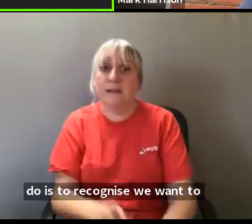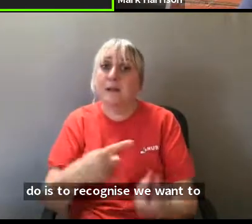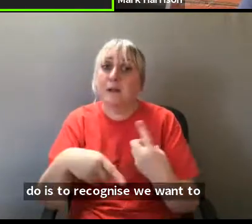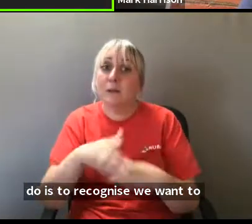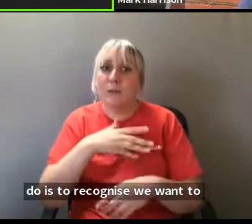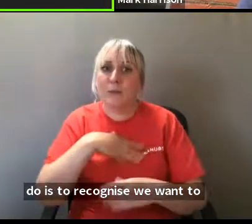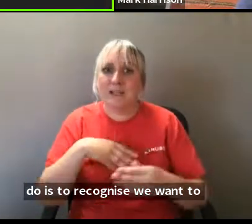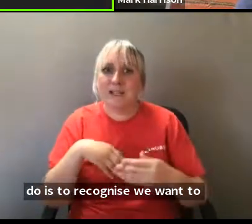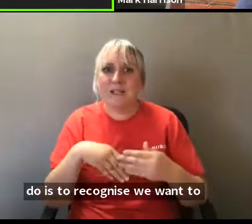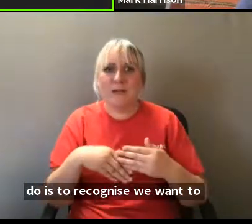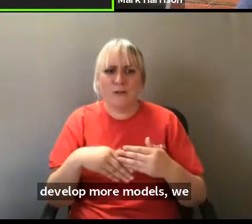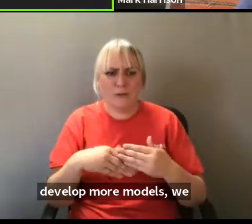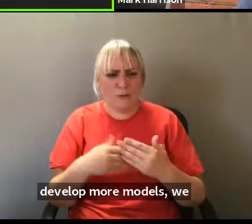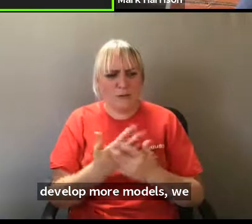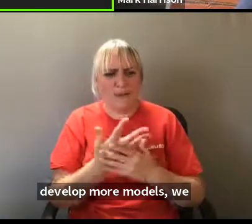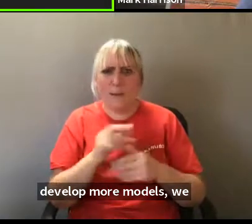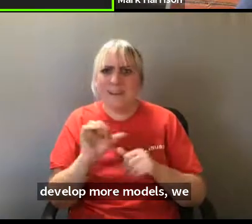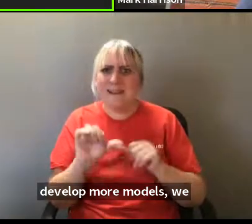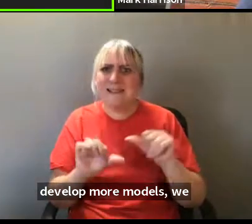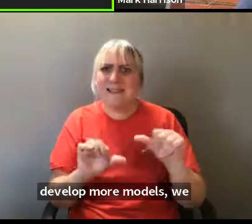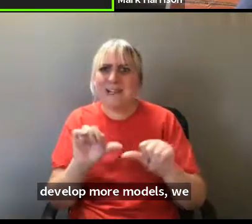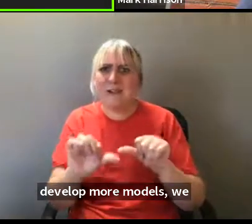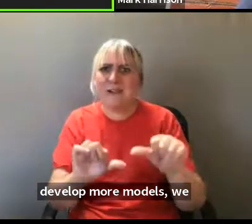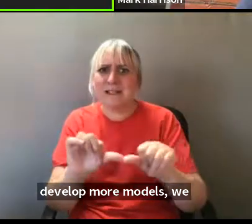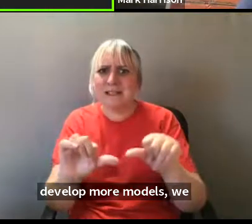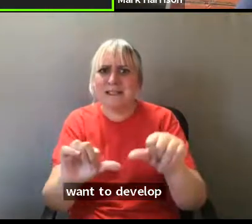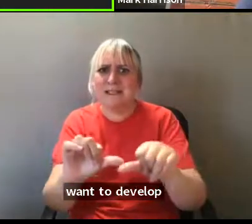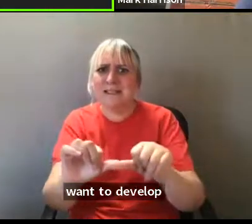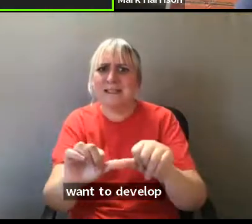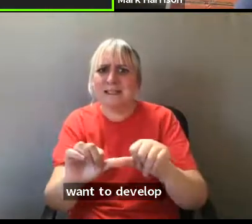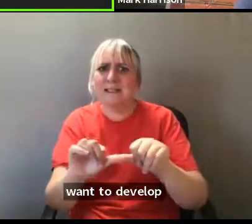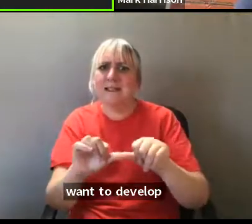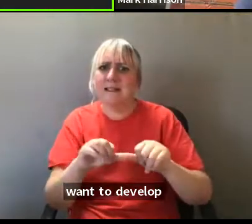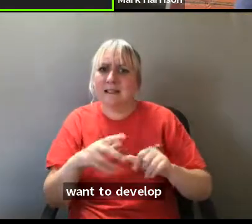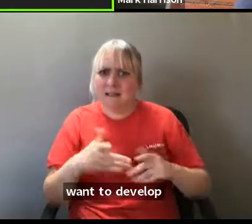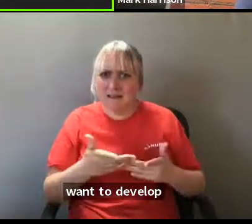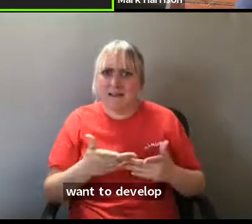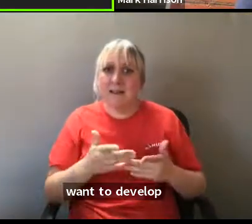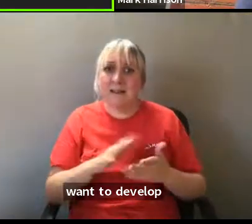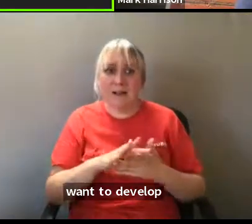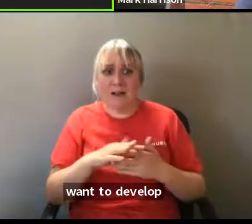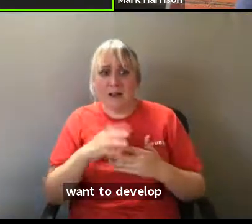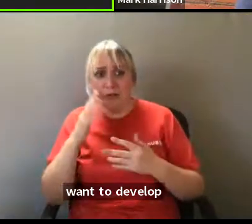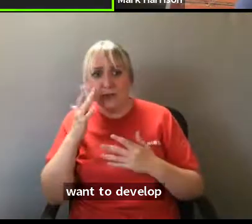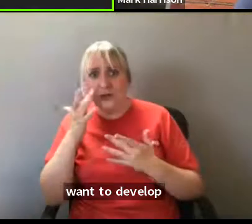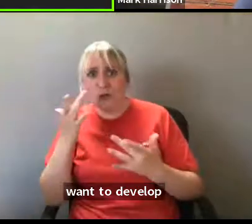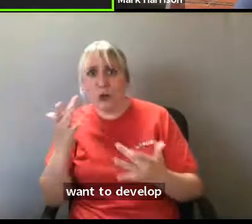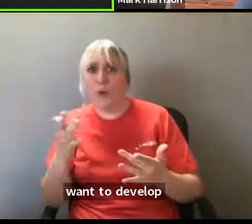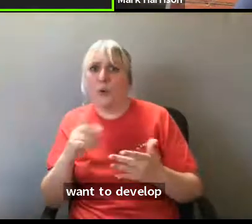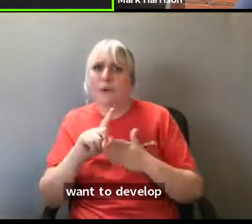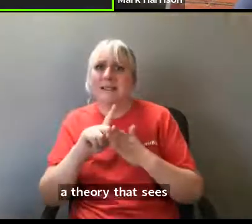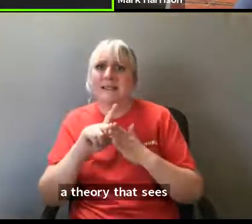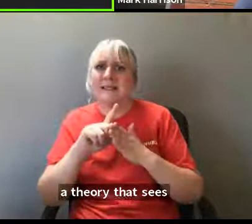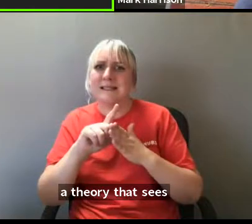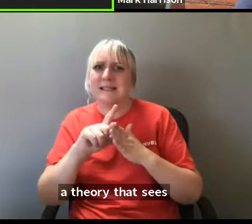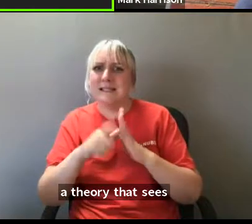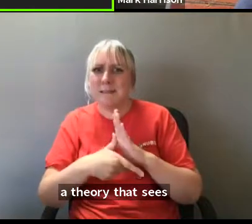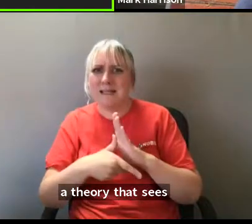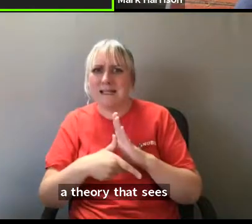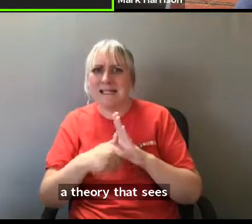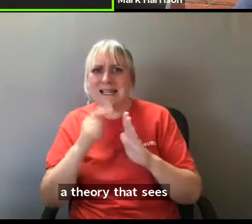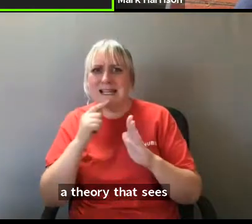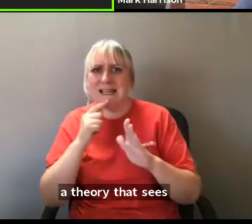a theory that sees disability as oppression, not just